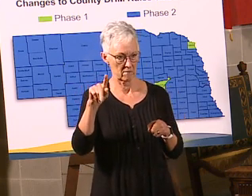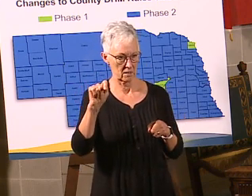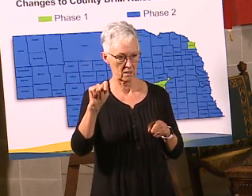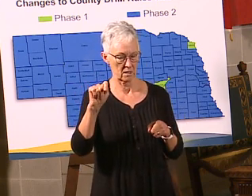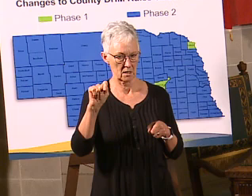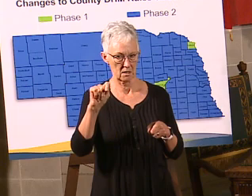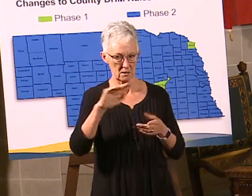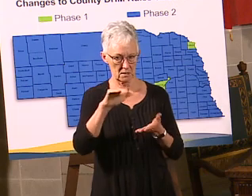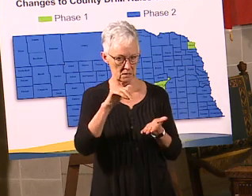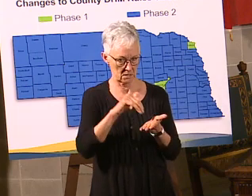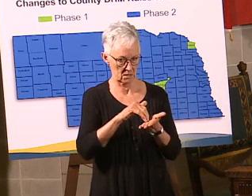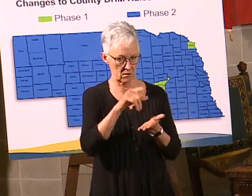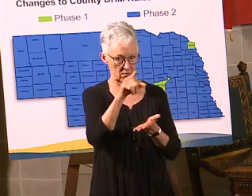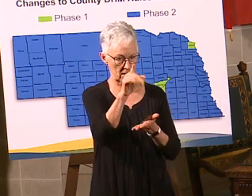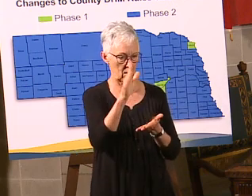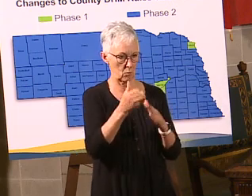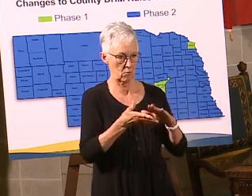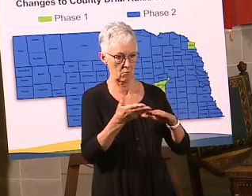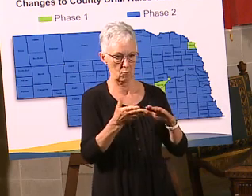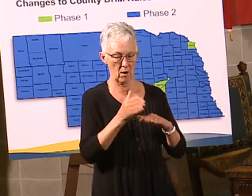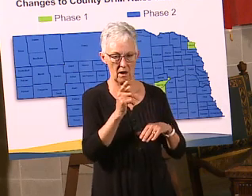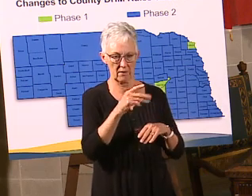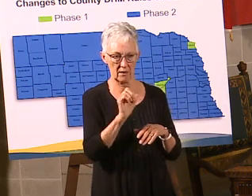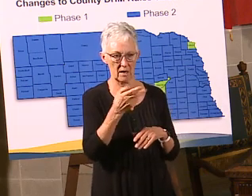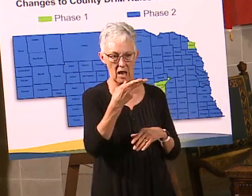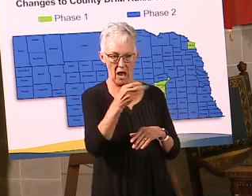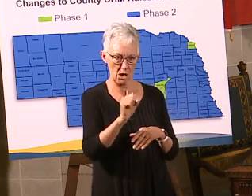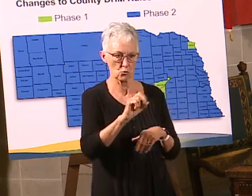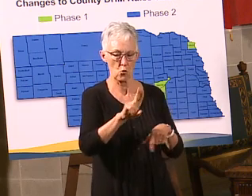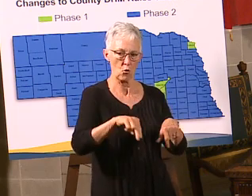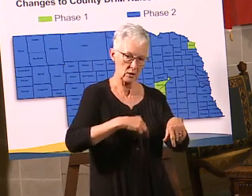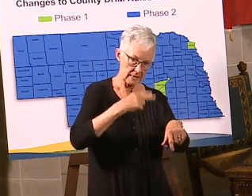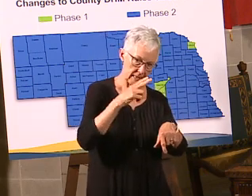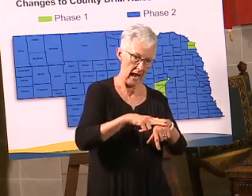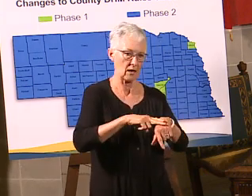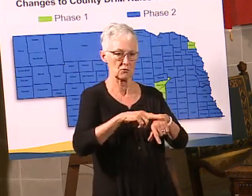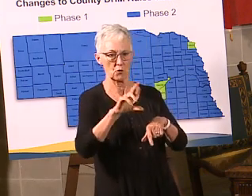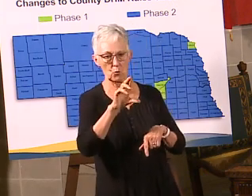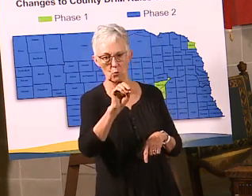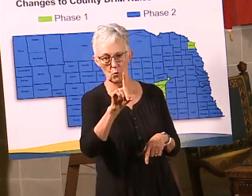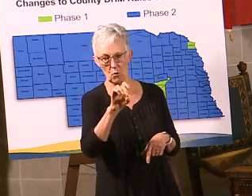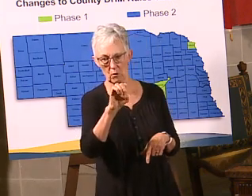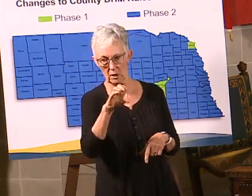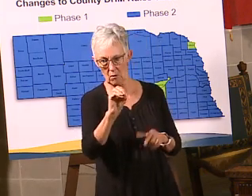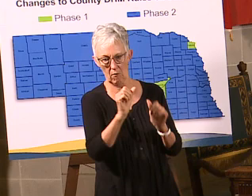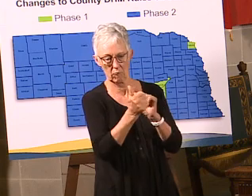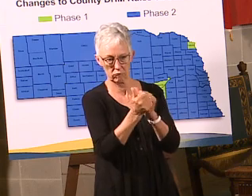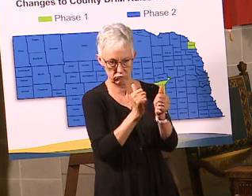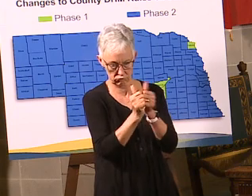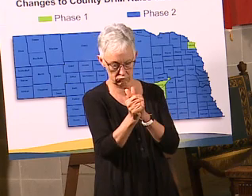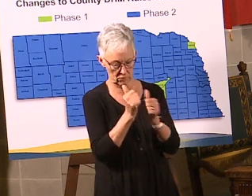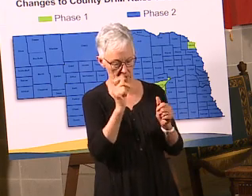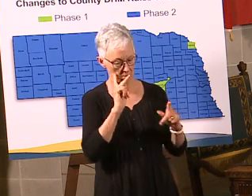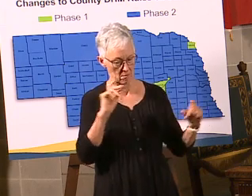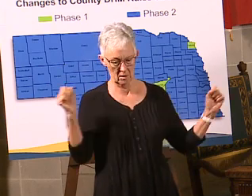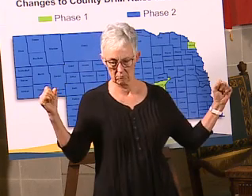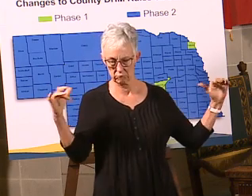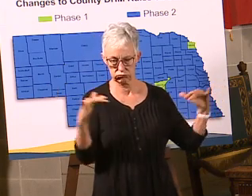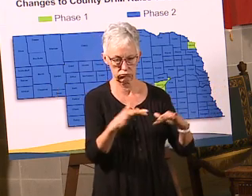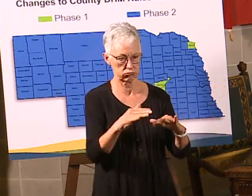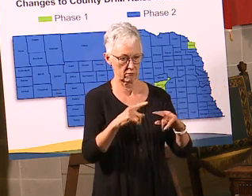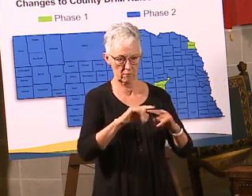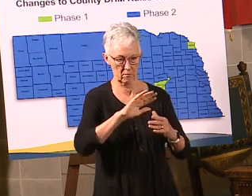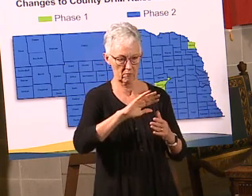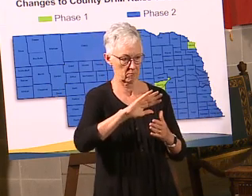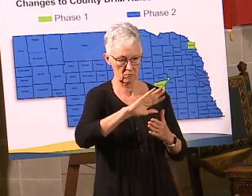Rodeo, and people come from all over the country at the end of July, but also come from international destinations like Australia and Canada and Mexico and so